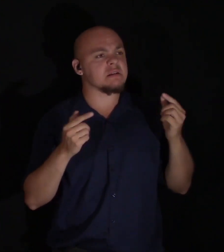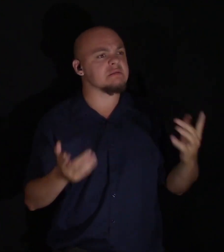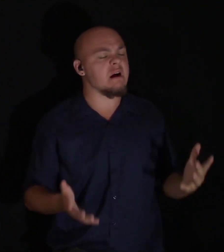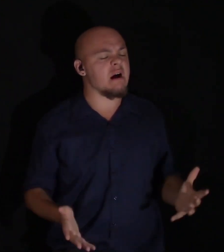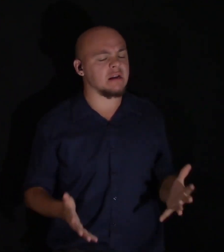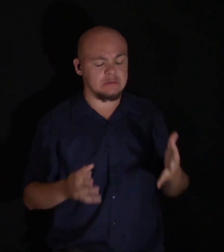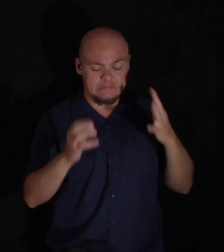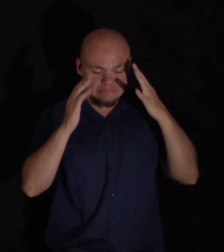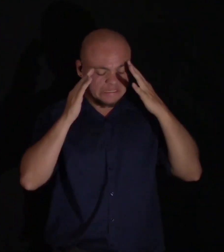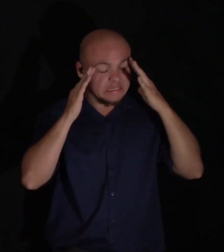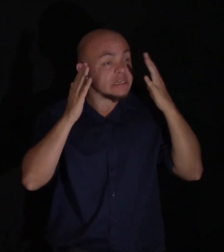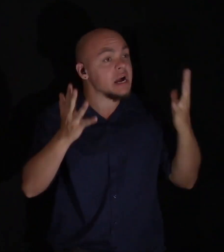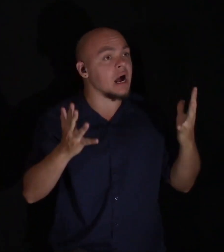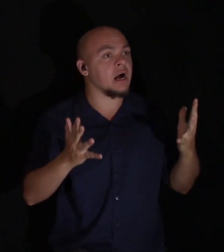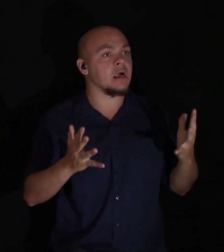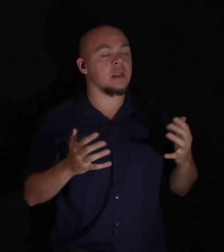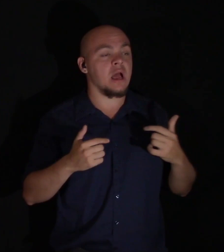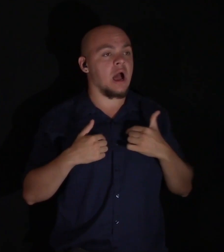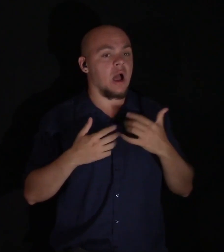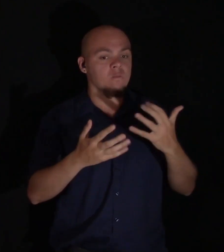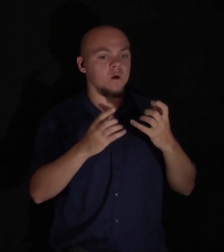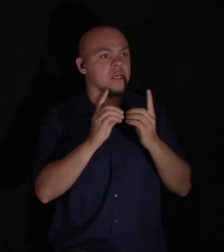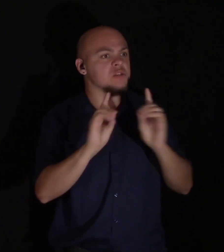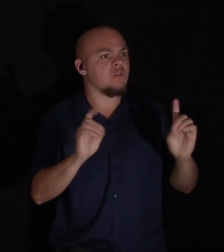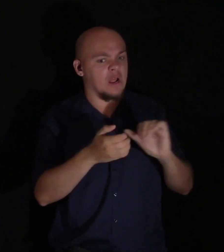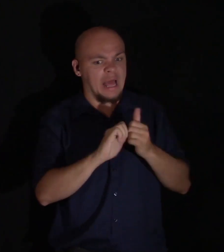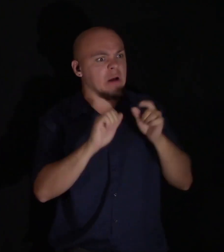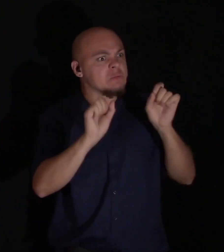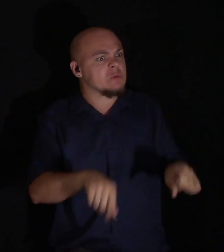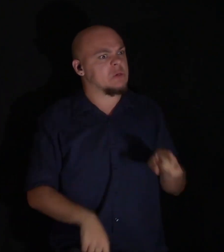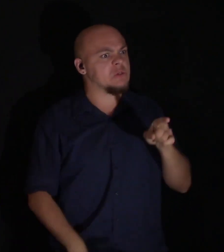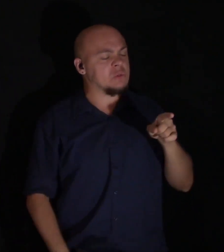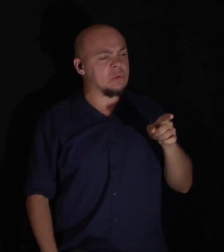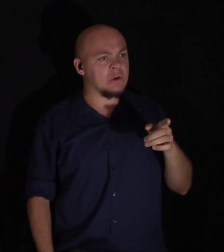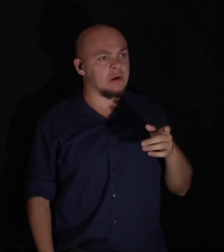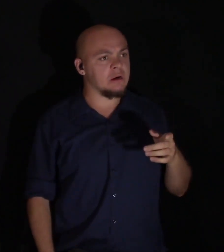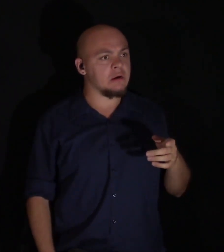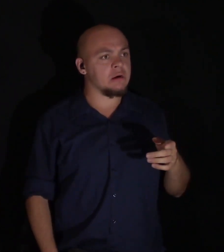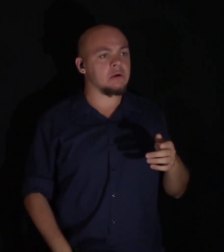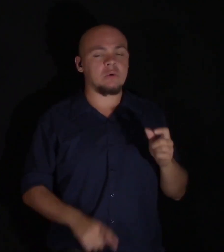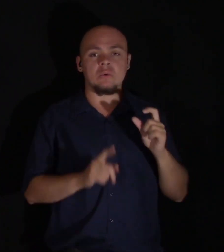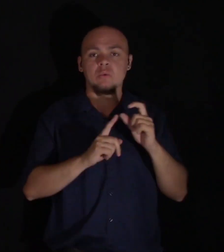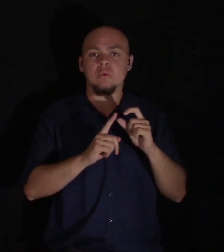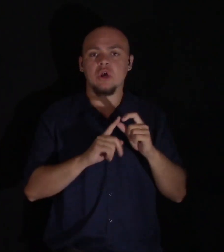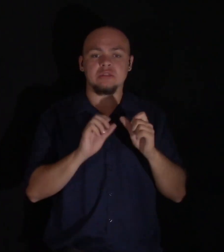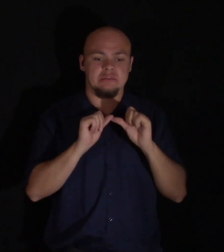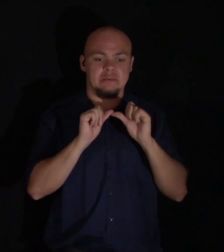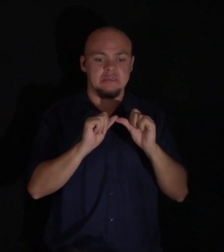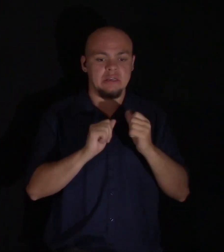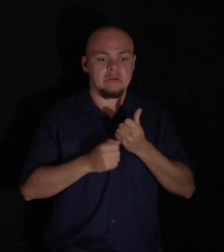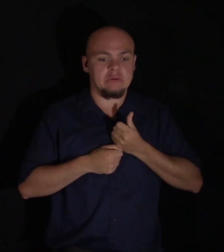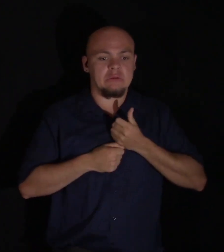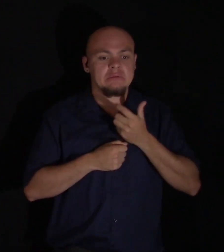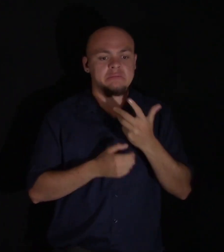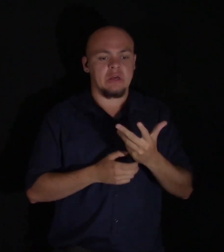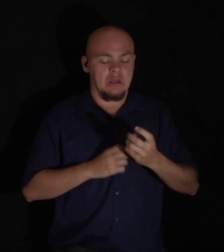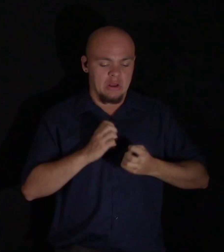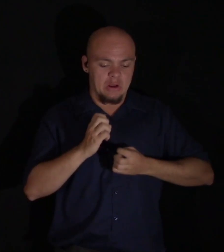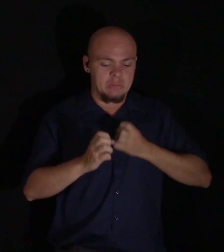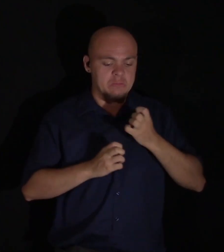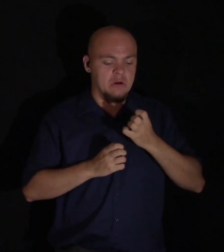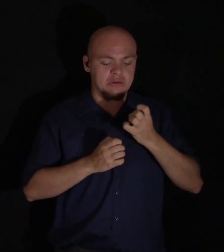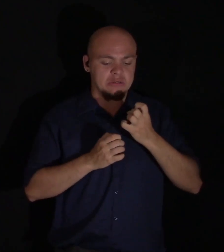my God, I want a divorce, how could you?" Words just continued flowing as emotions consumed